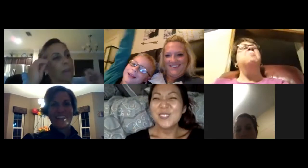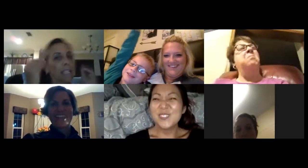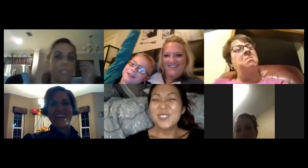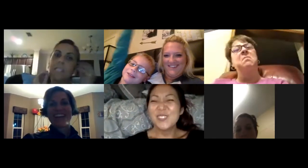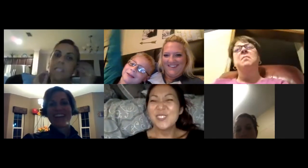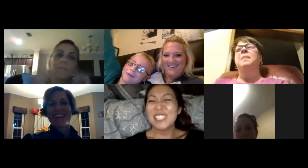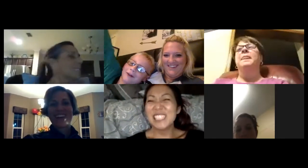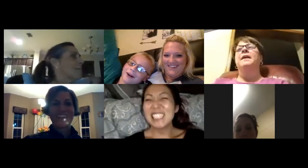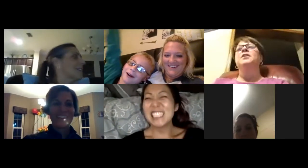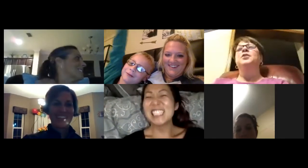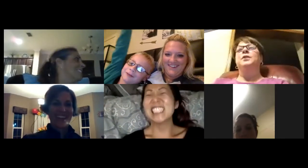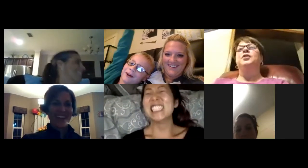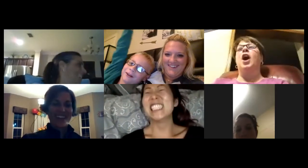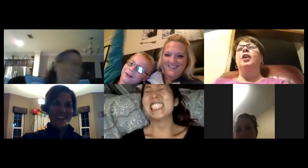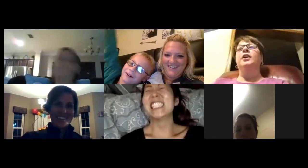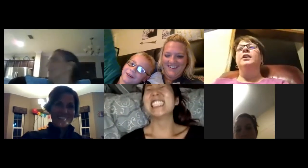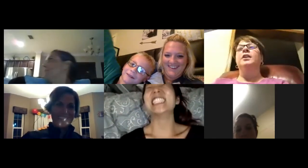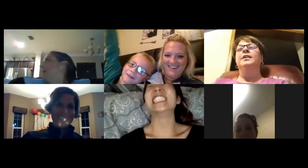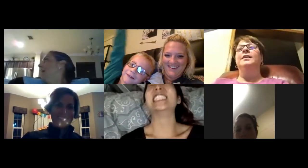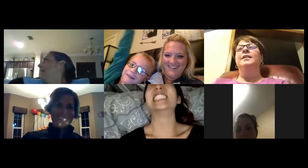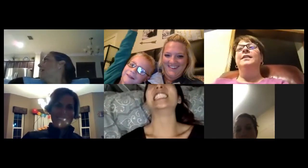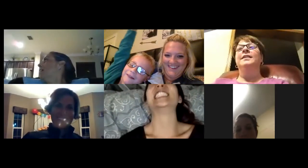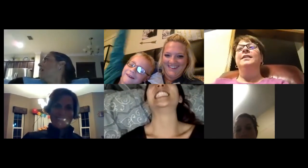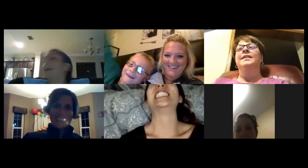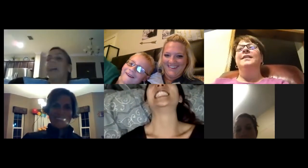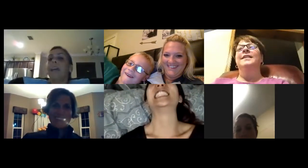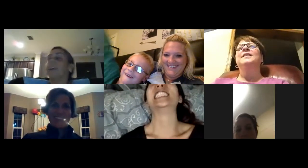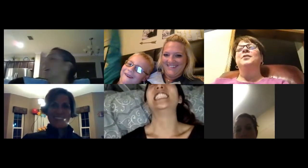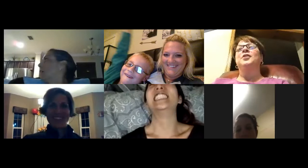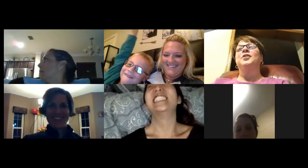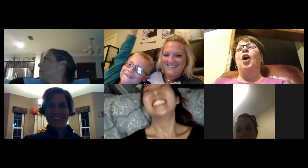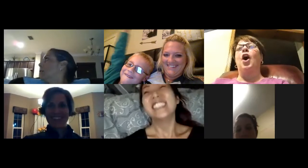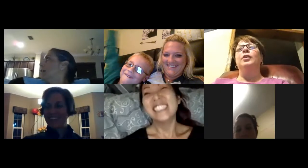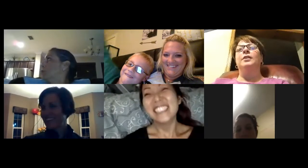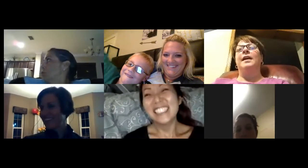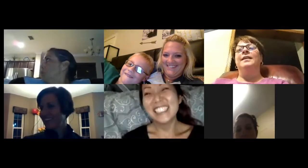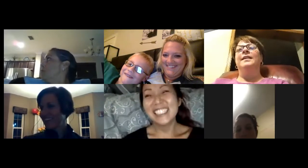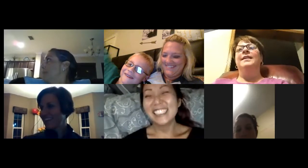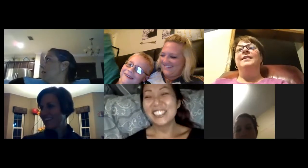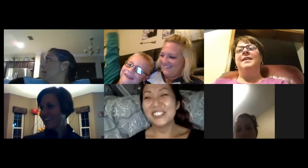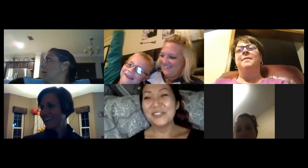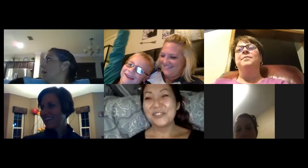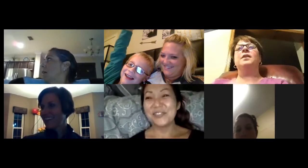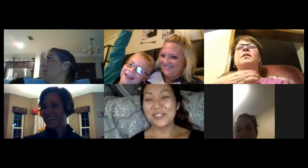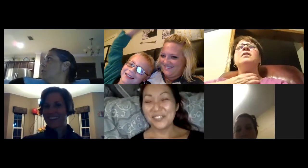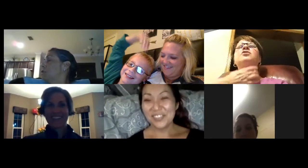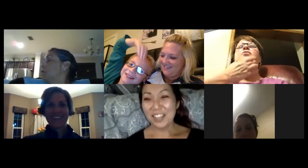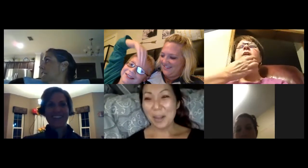So it's like more. So it's taller. So it's taller, right? Yep. And this is a